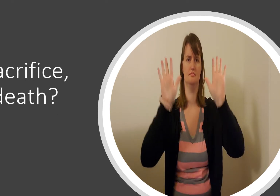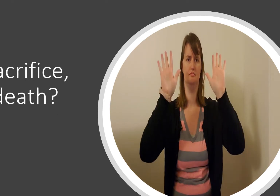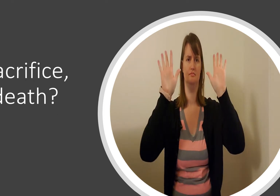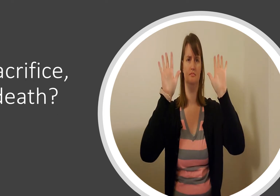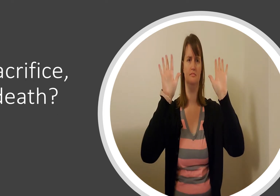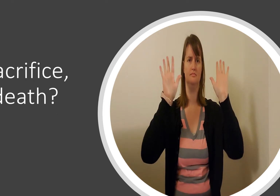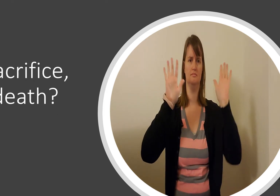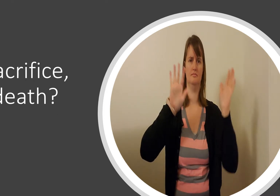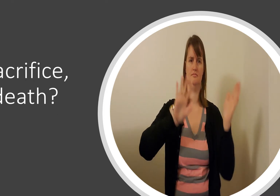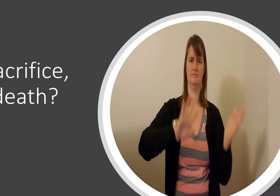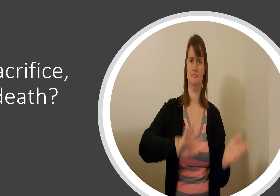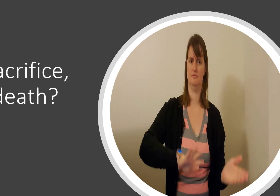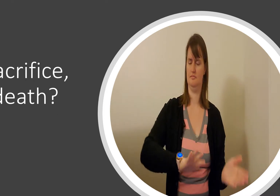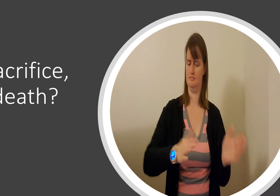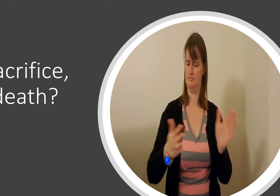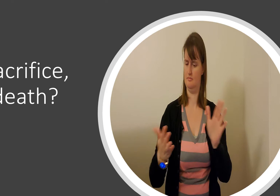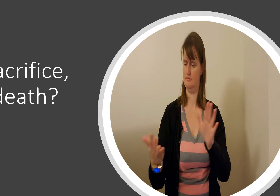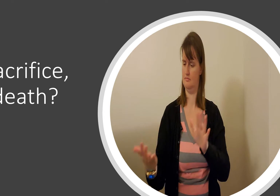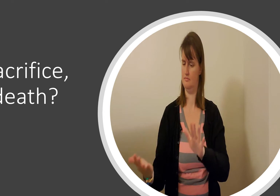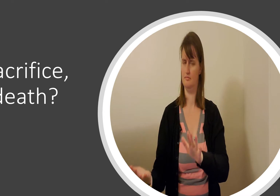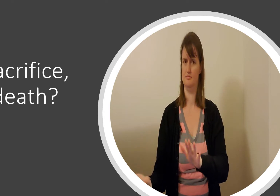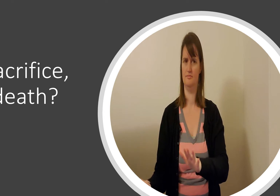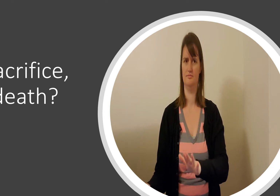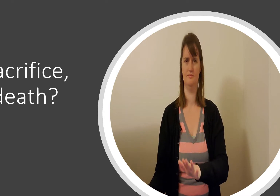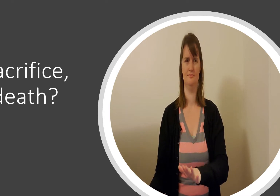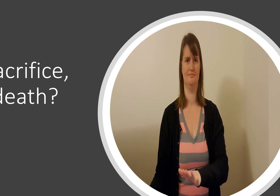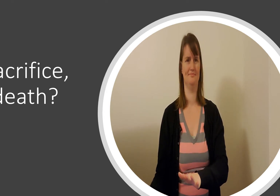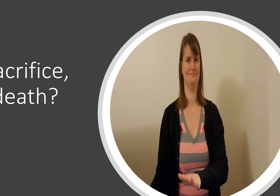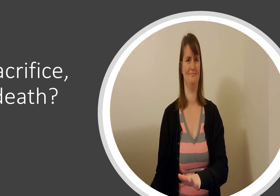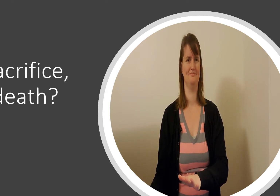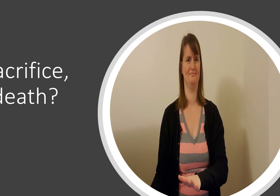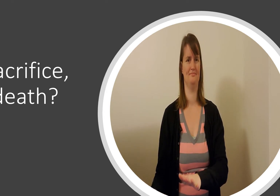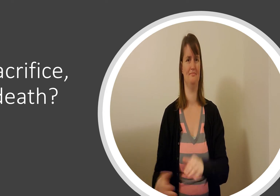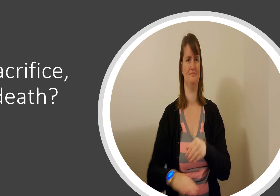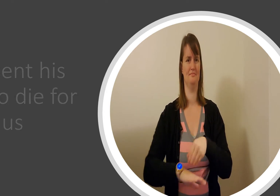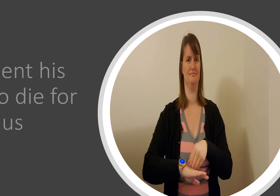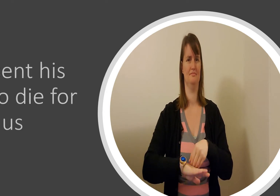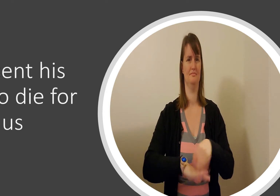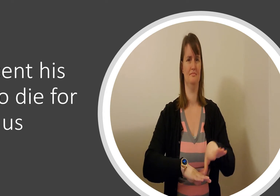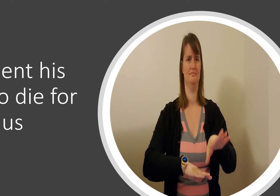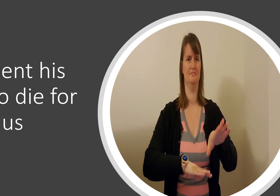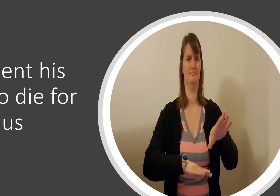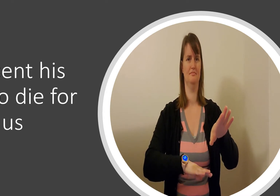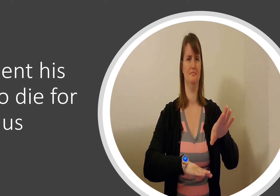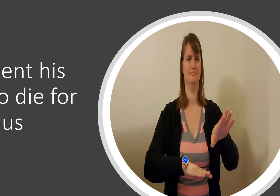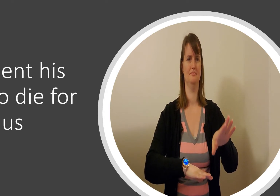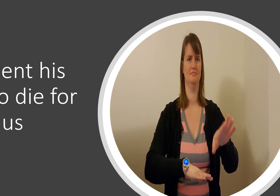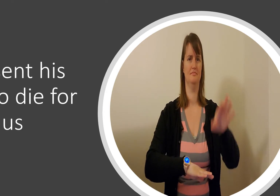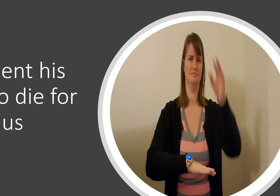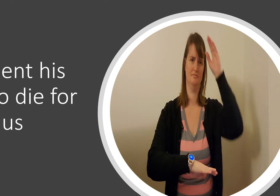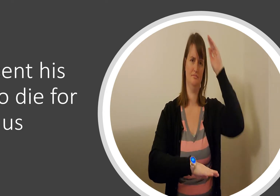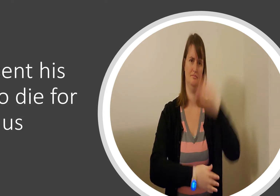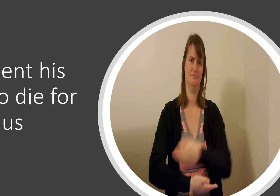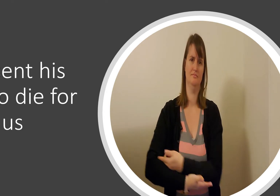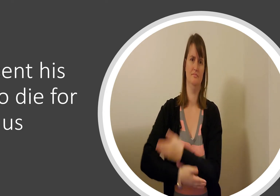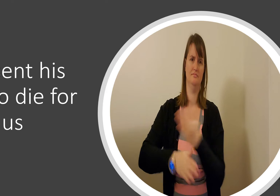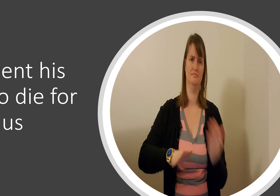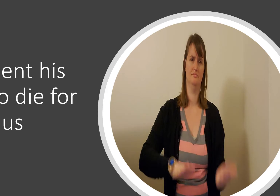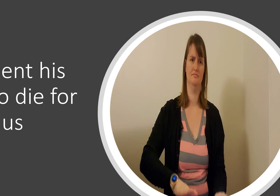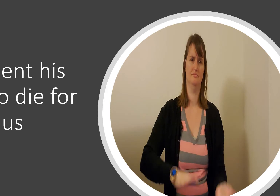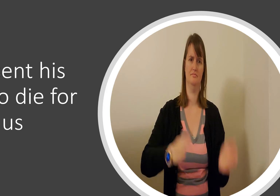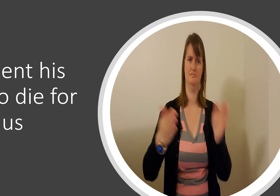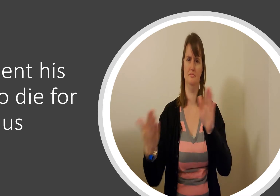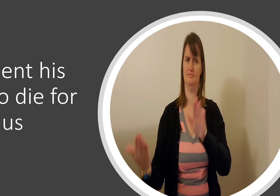of sacrifice, of death? He sent His Son